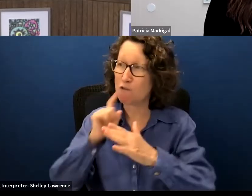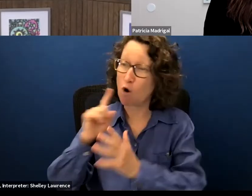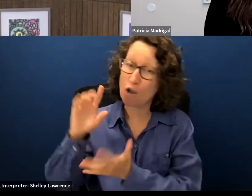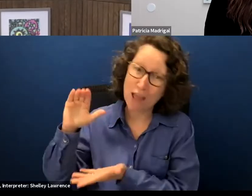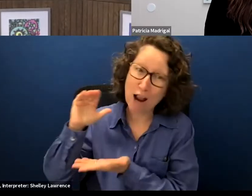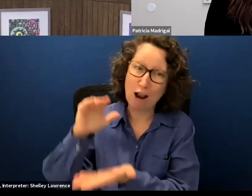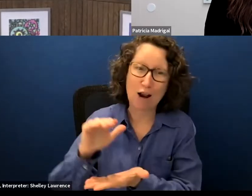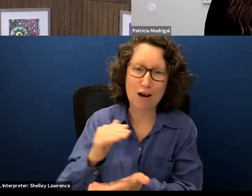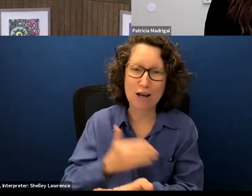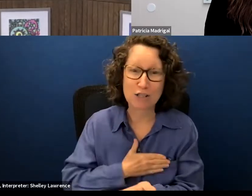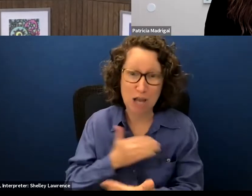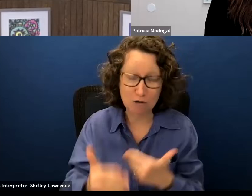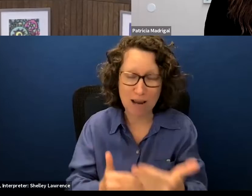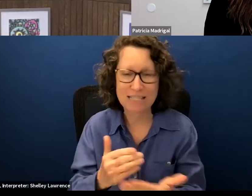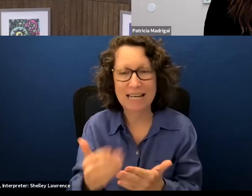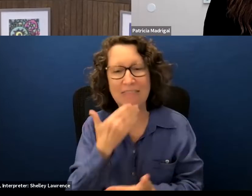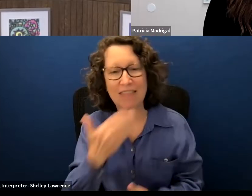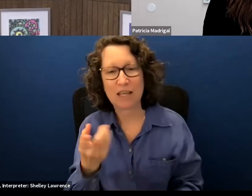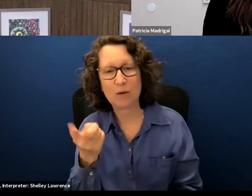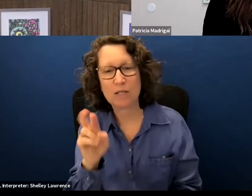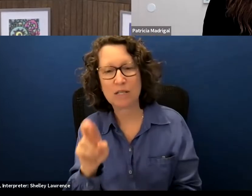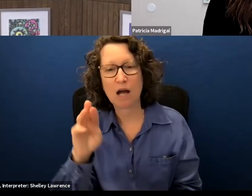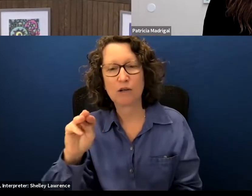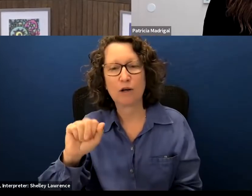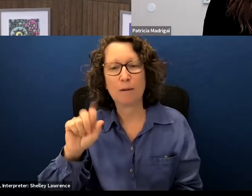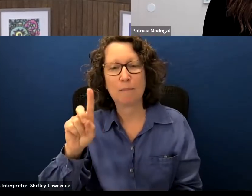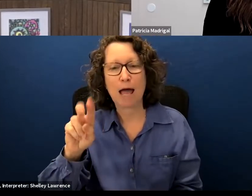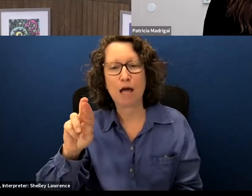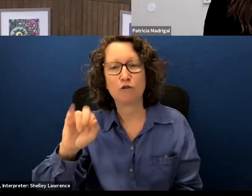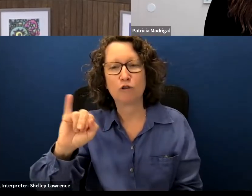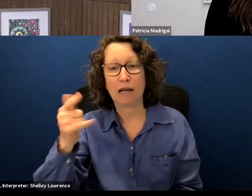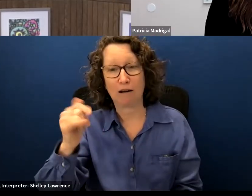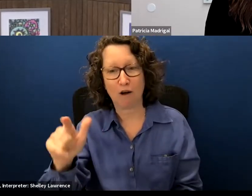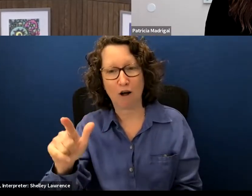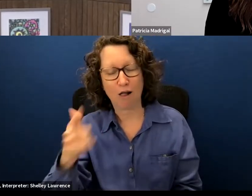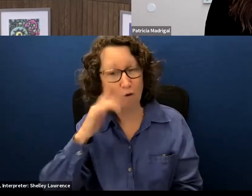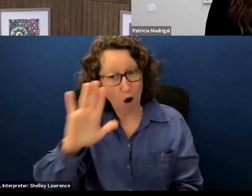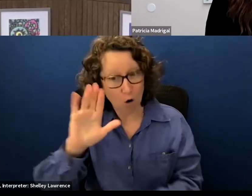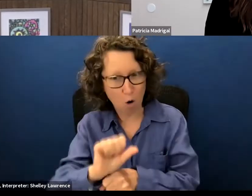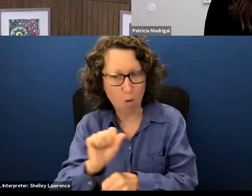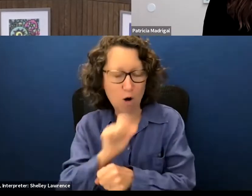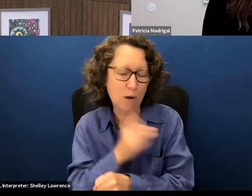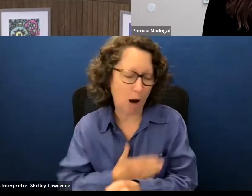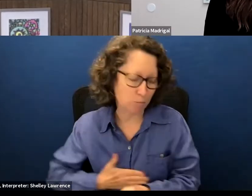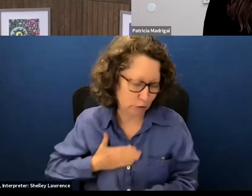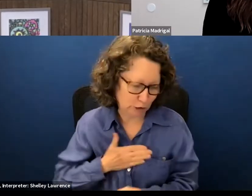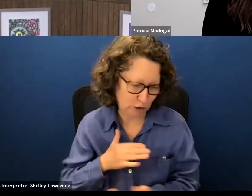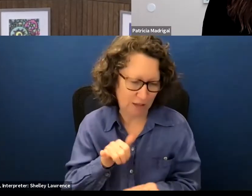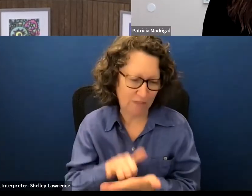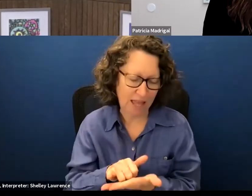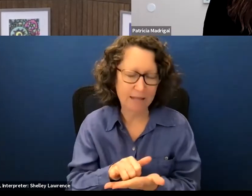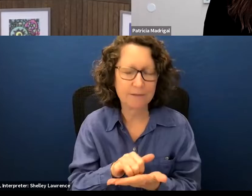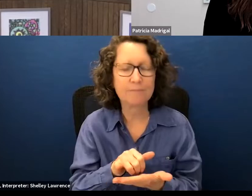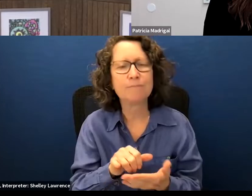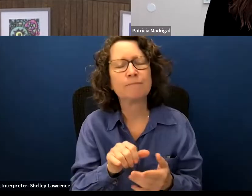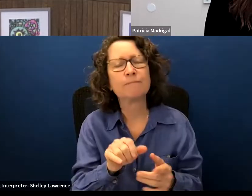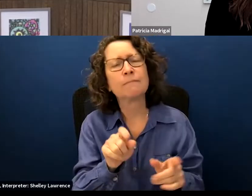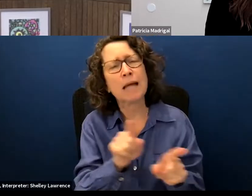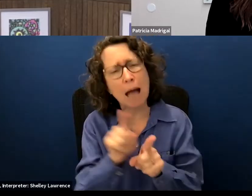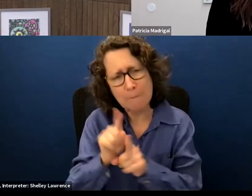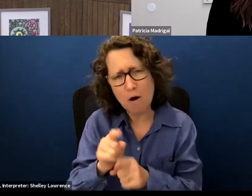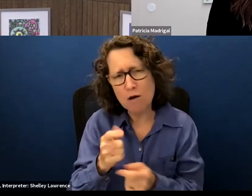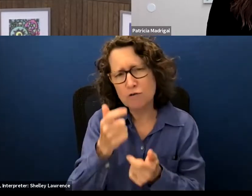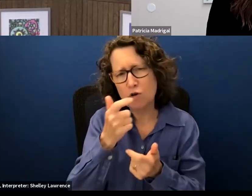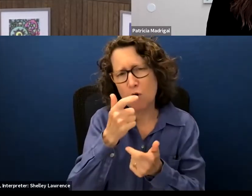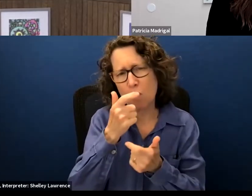and thank you, Dr. Madrigal, for all your work. I really appreciate it, and I'm also